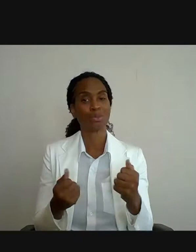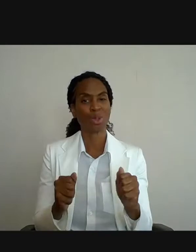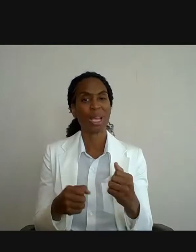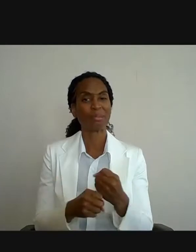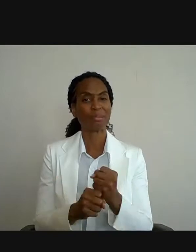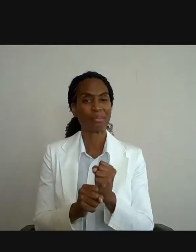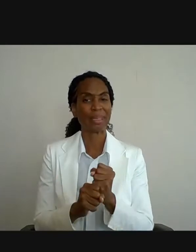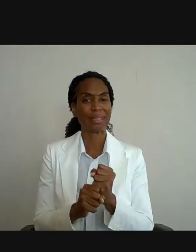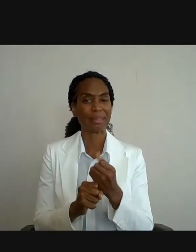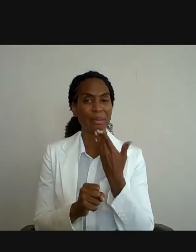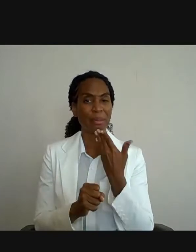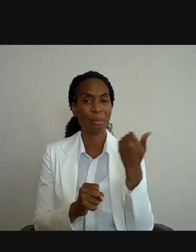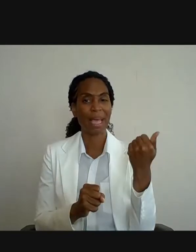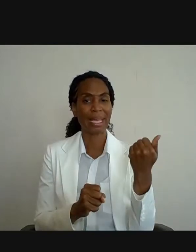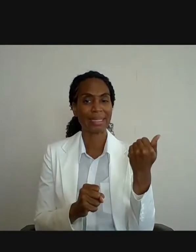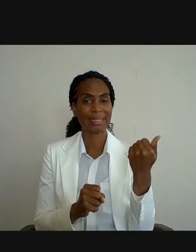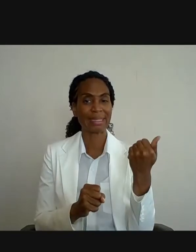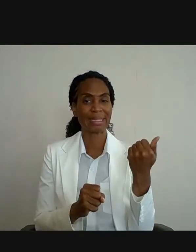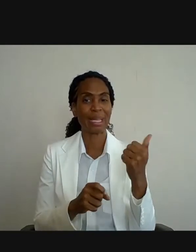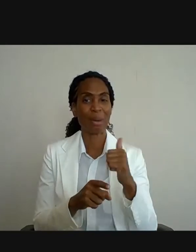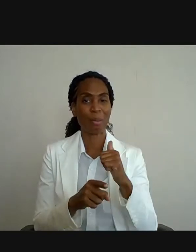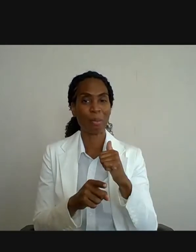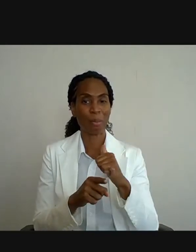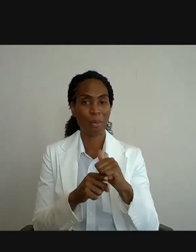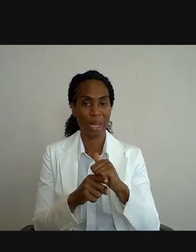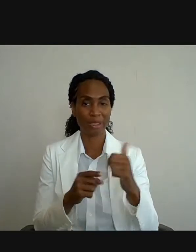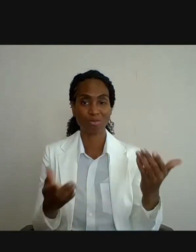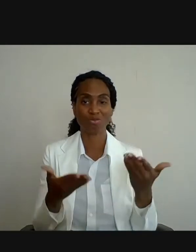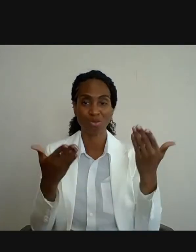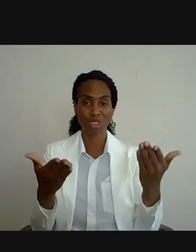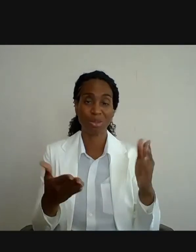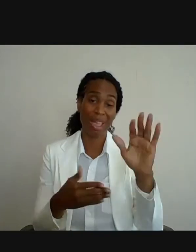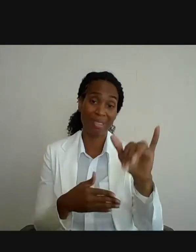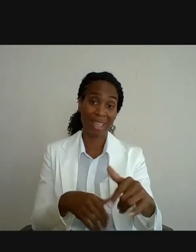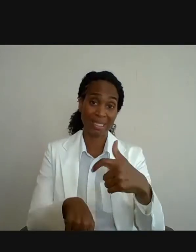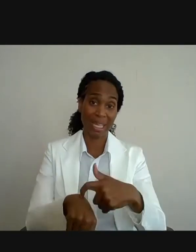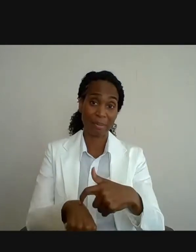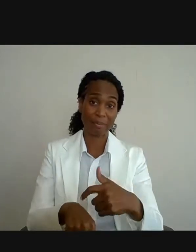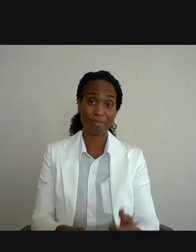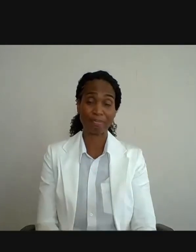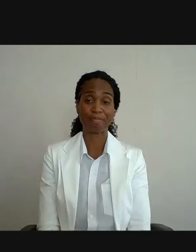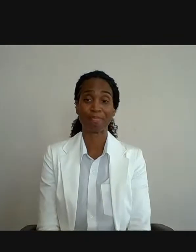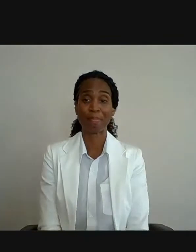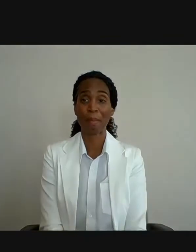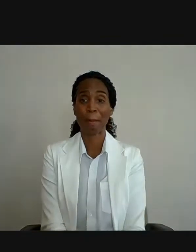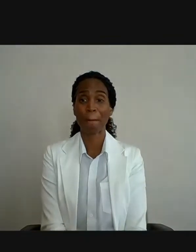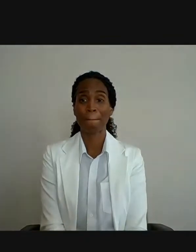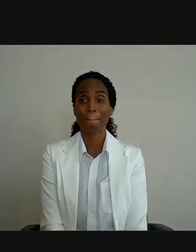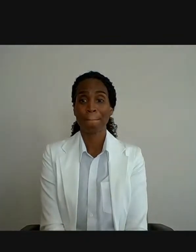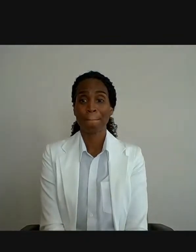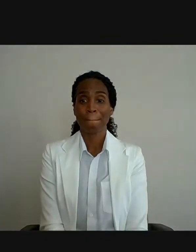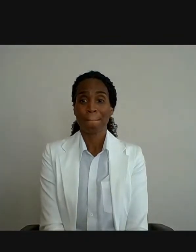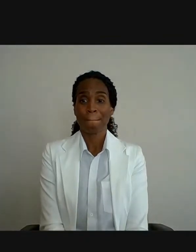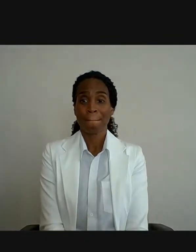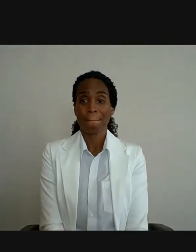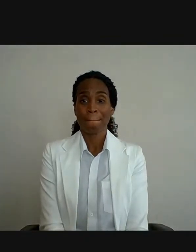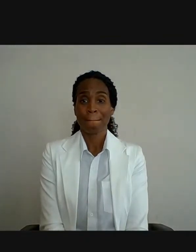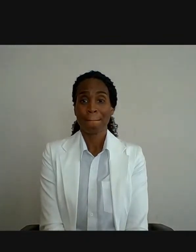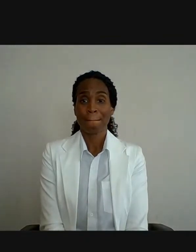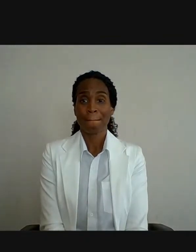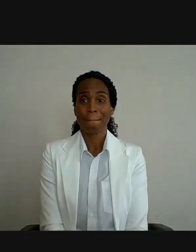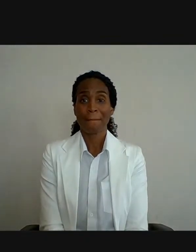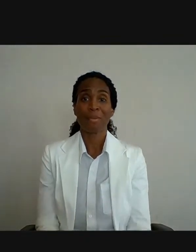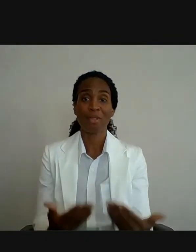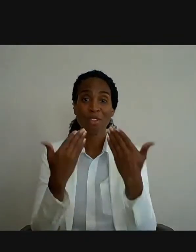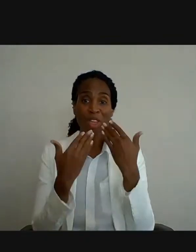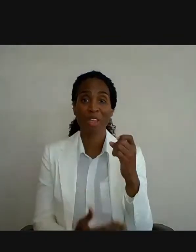the best practice recommendations at that current time. All right. Thank you, Dr. Caine, and thank